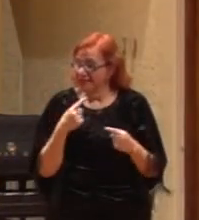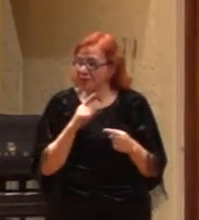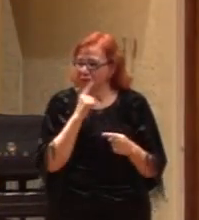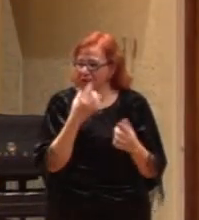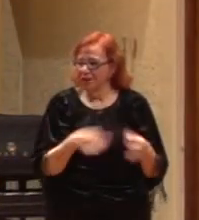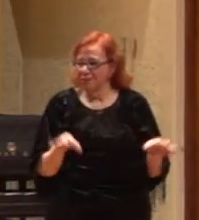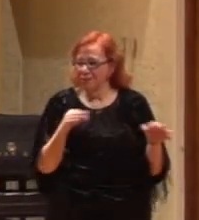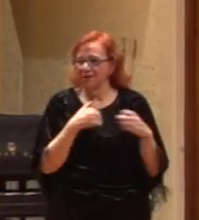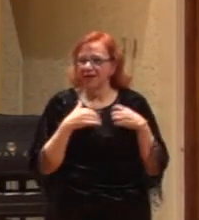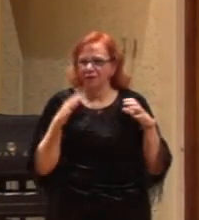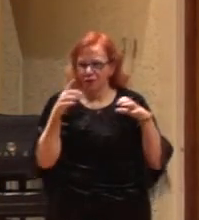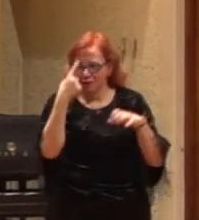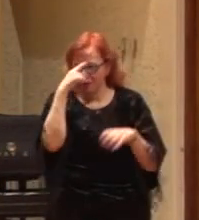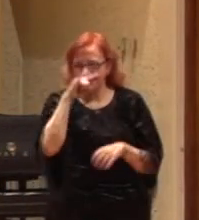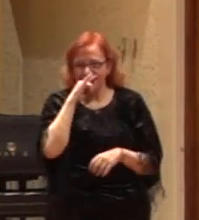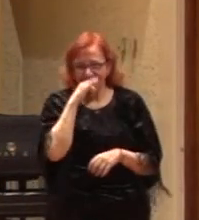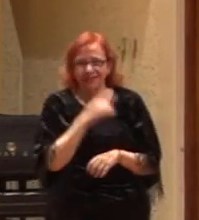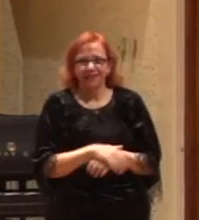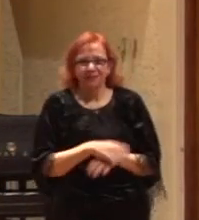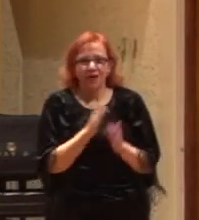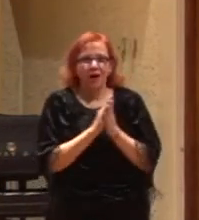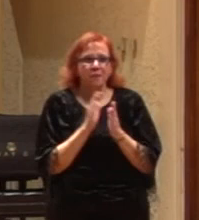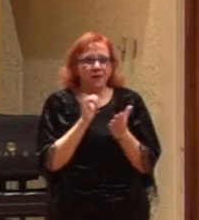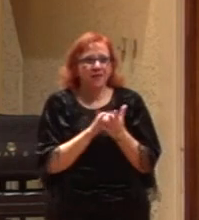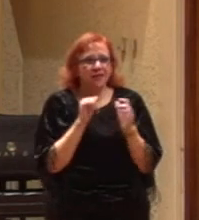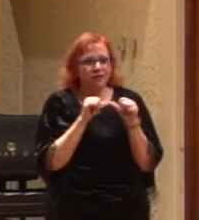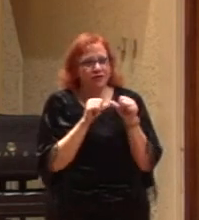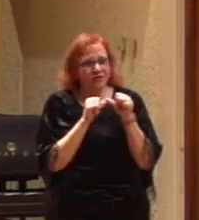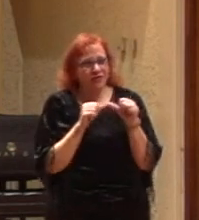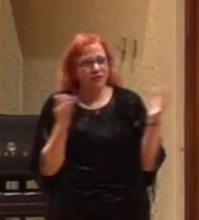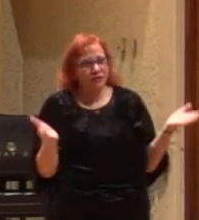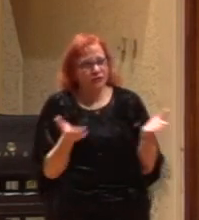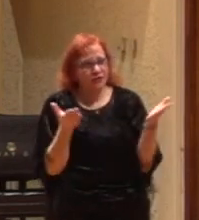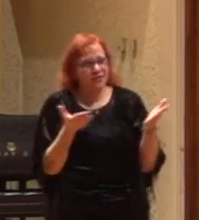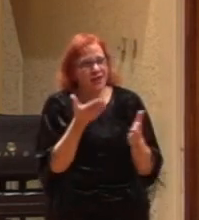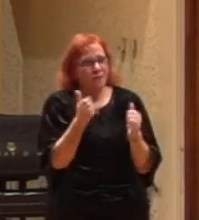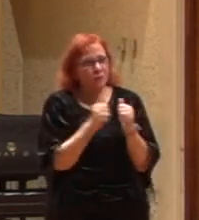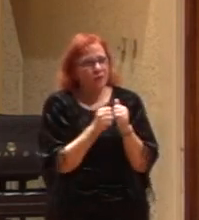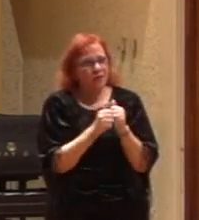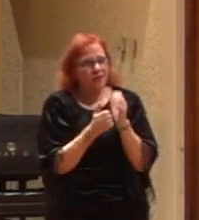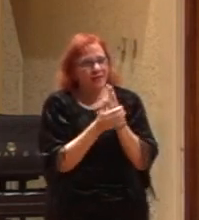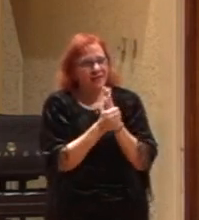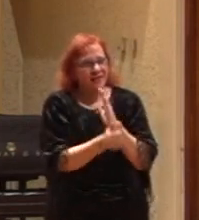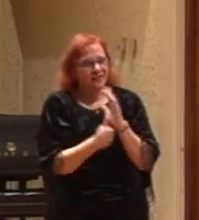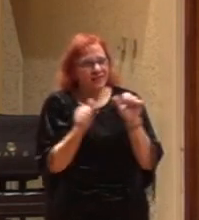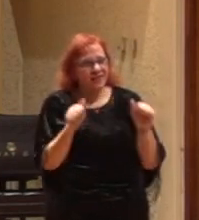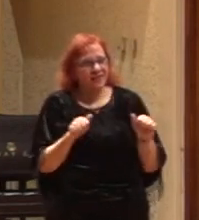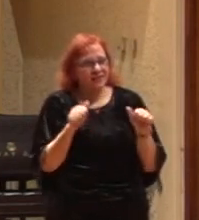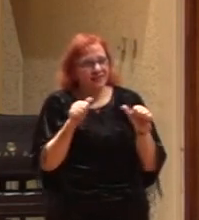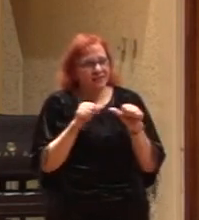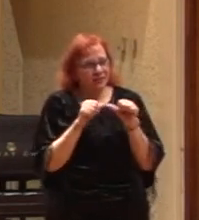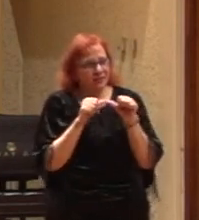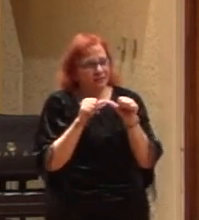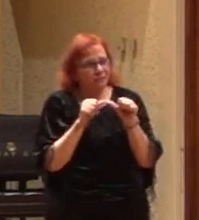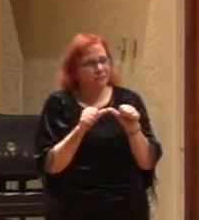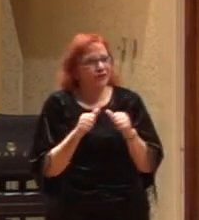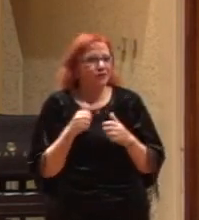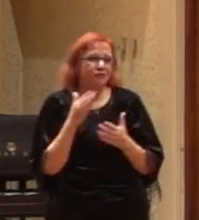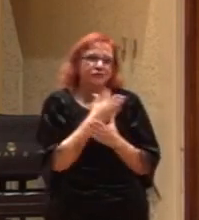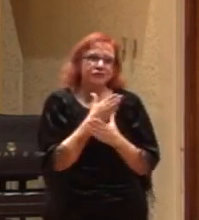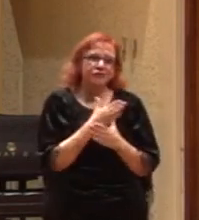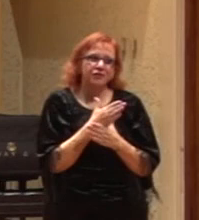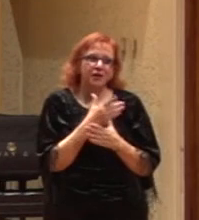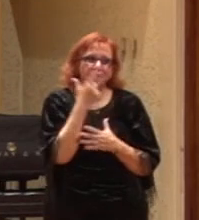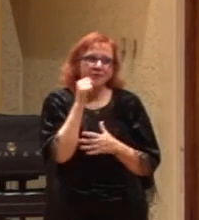an audience for these kids. And I pray that you will continue to encourage them in their gifts as they continue to share their gifts, because this was a